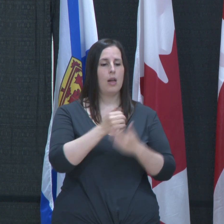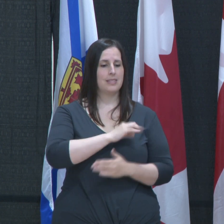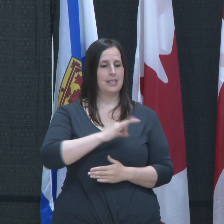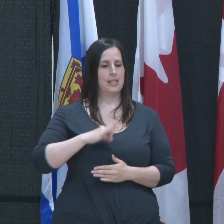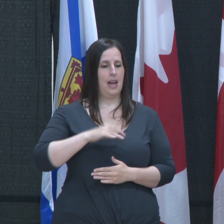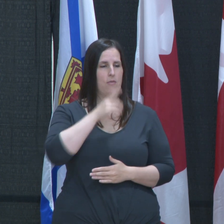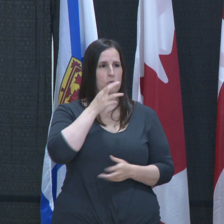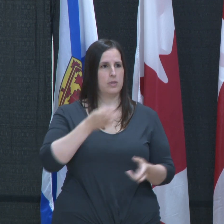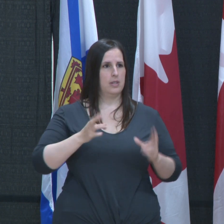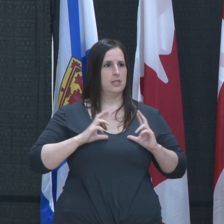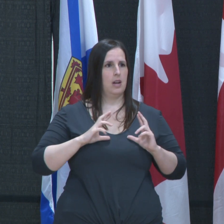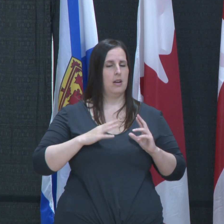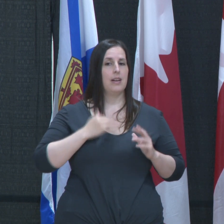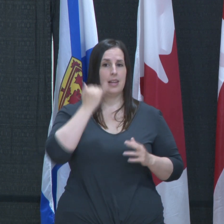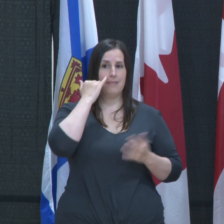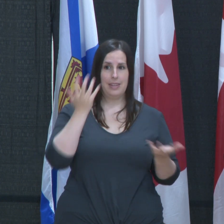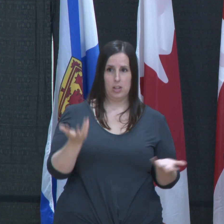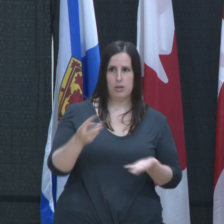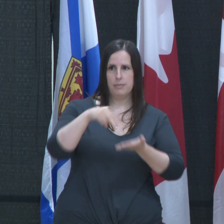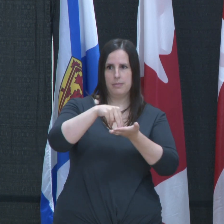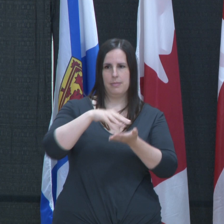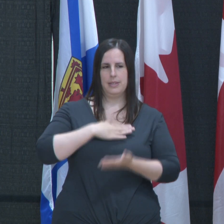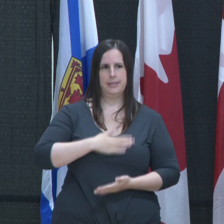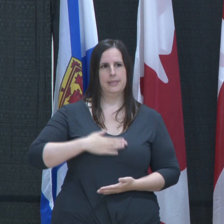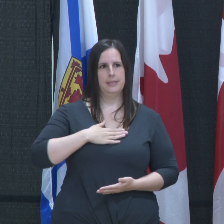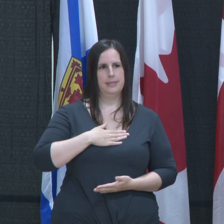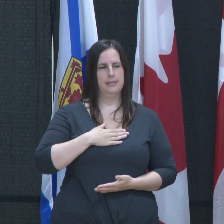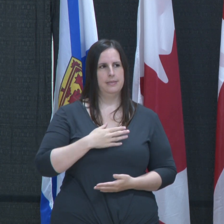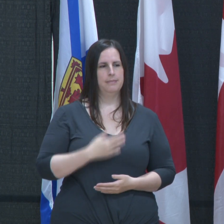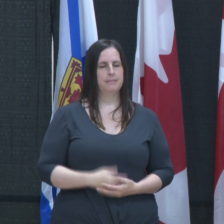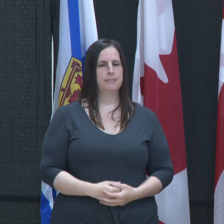ask those who are present to please stand when I call their name.